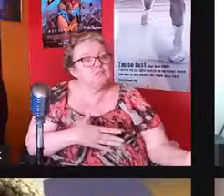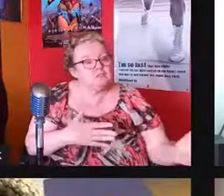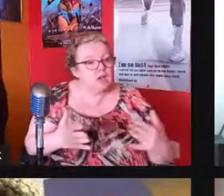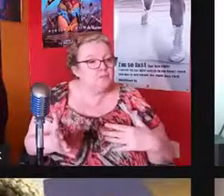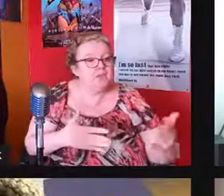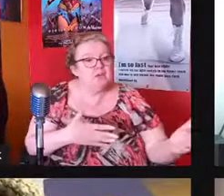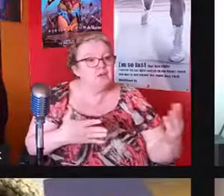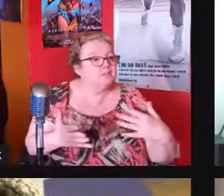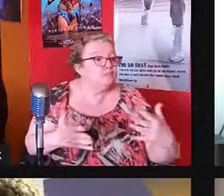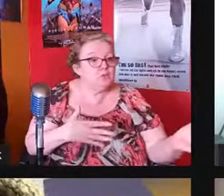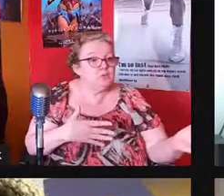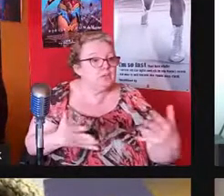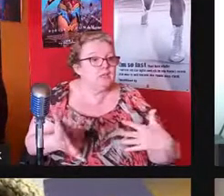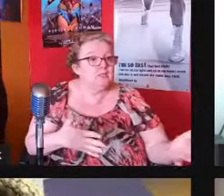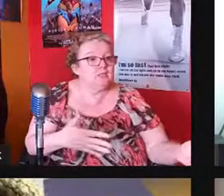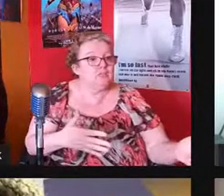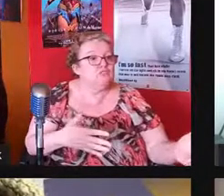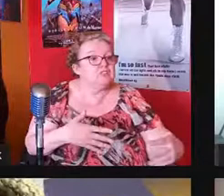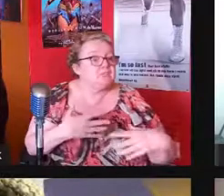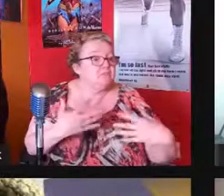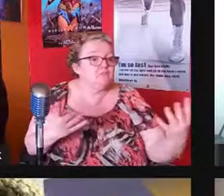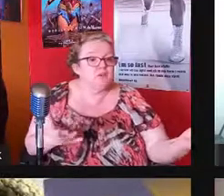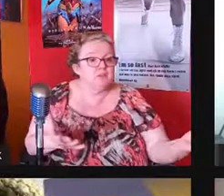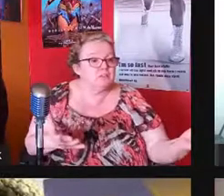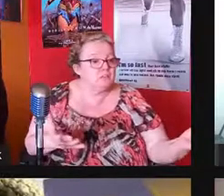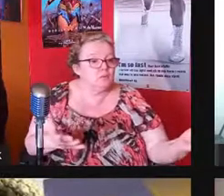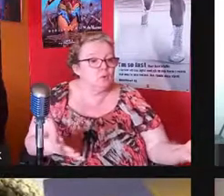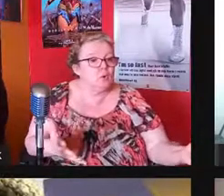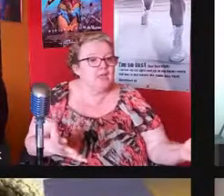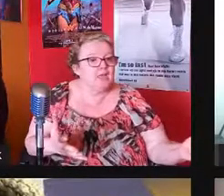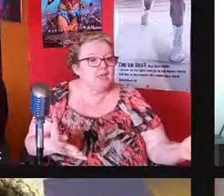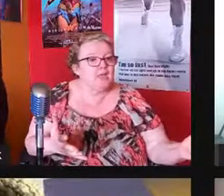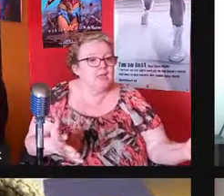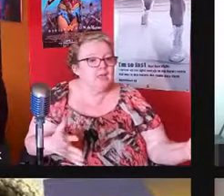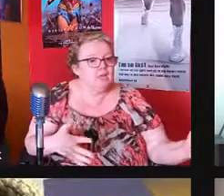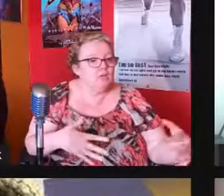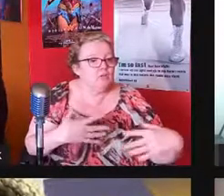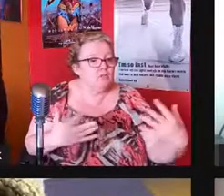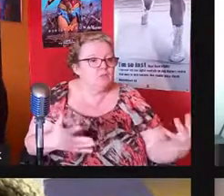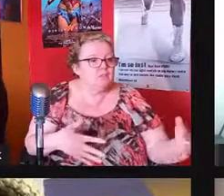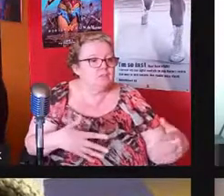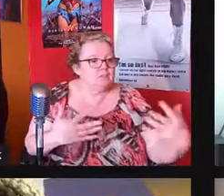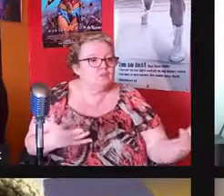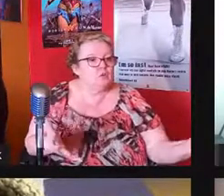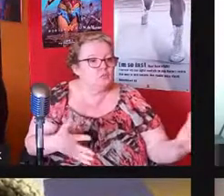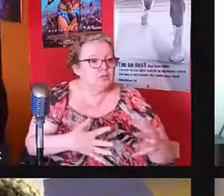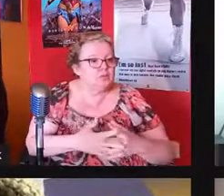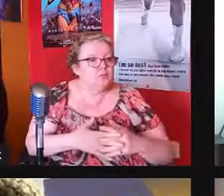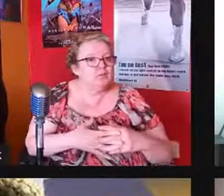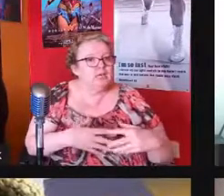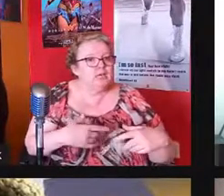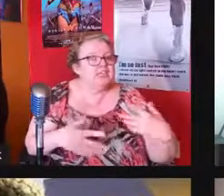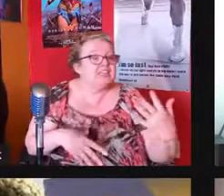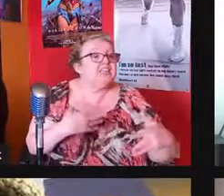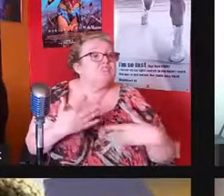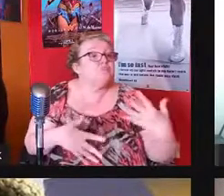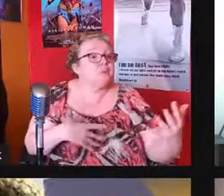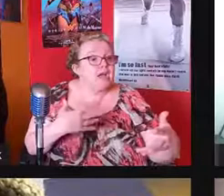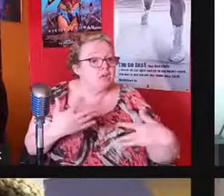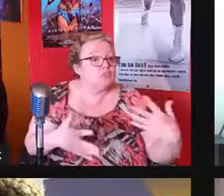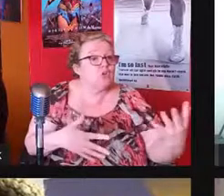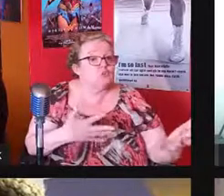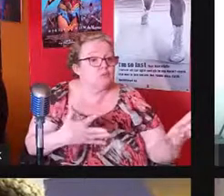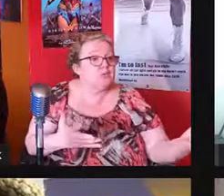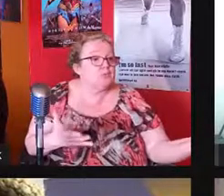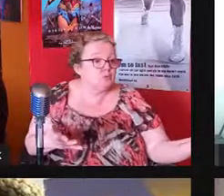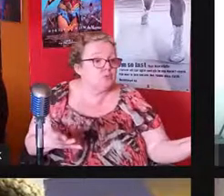didn't stop anybody from doing anything. You just have to find a different way. And hopefully this has shown people that it